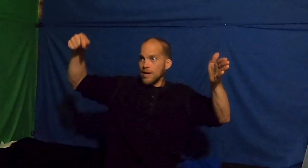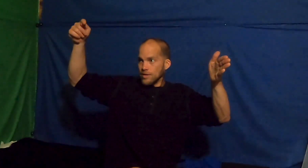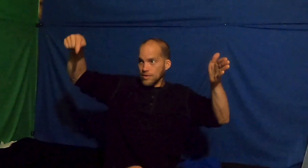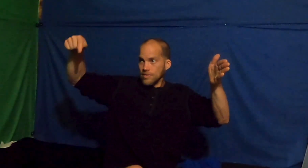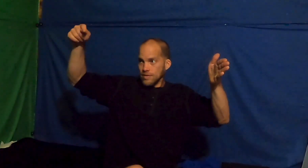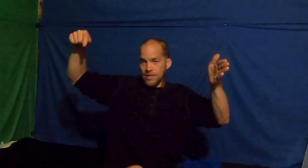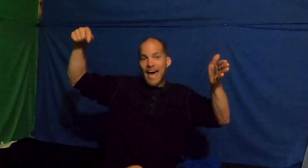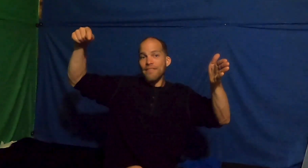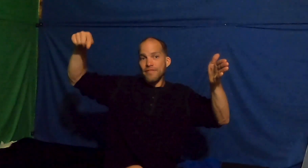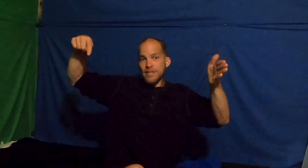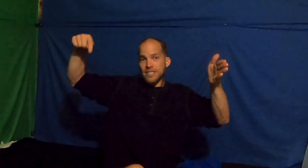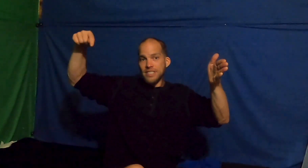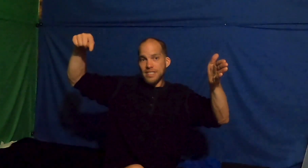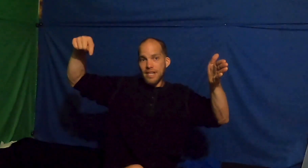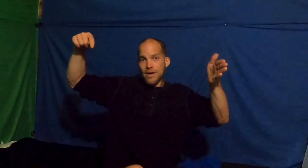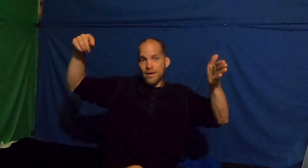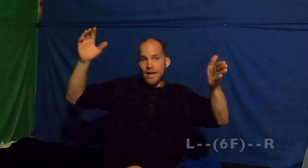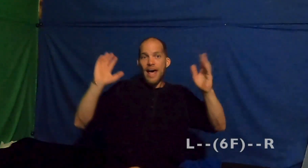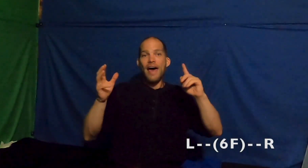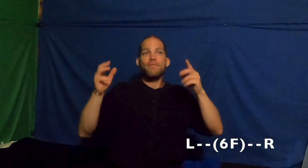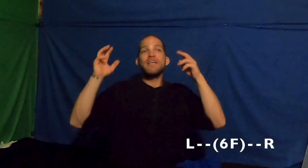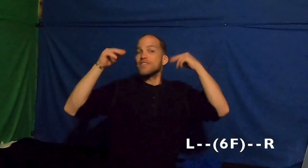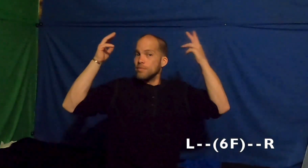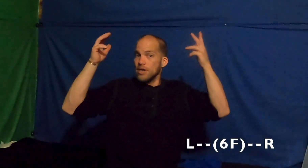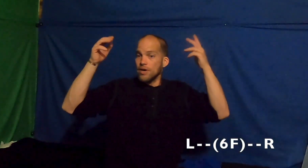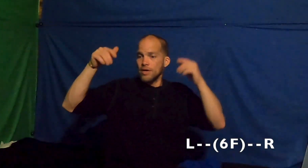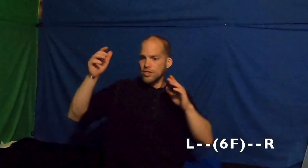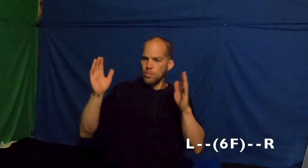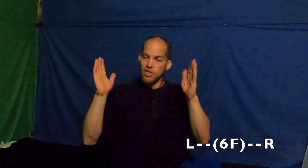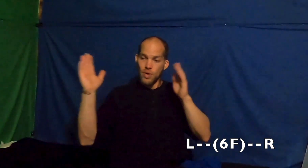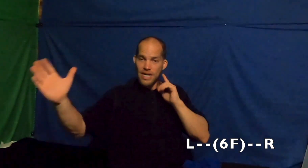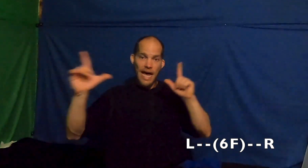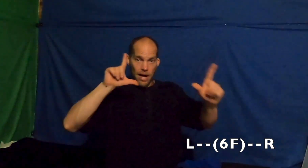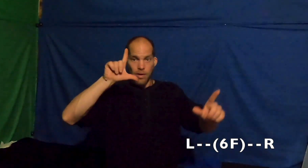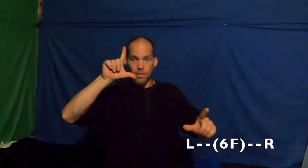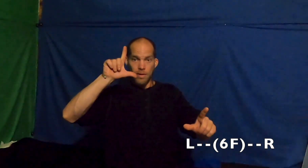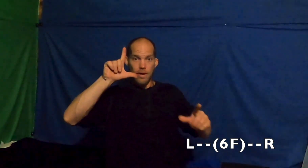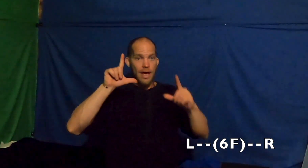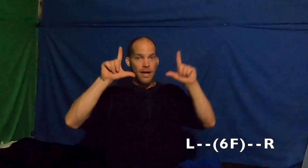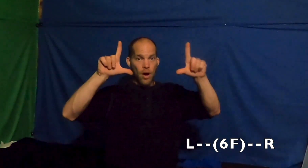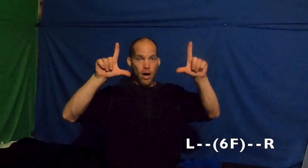letter F is the 6th letter. F means familiar. So between L and R,